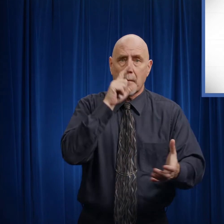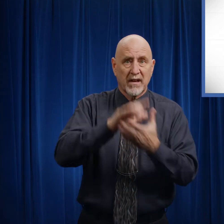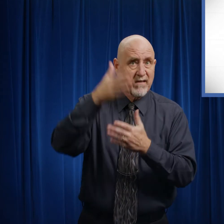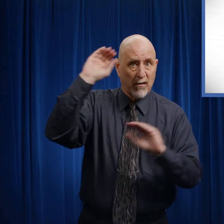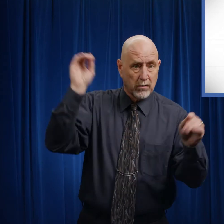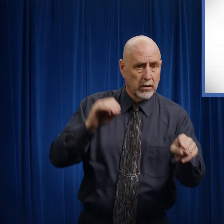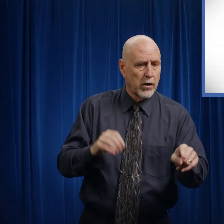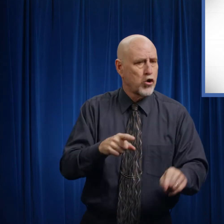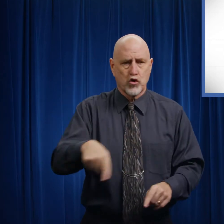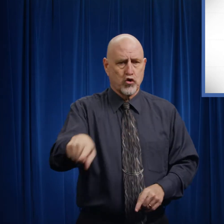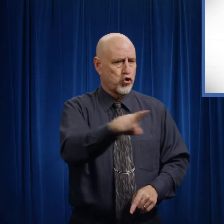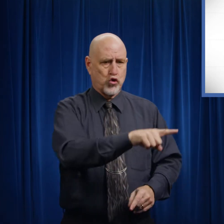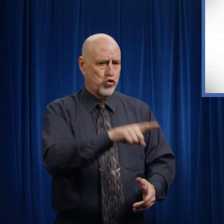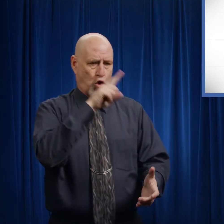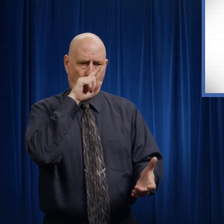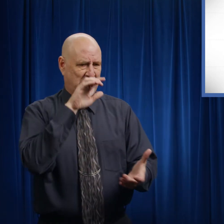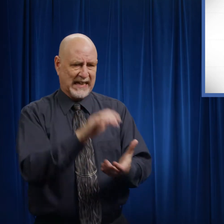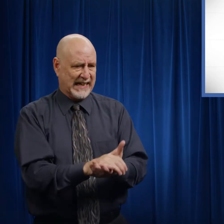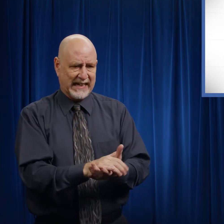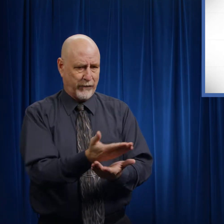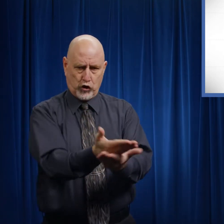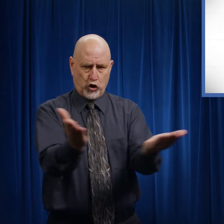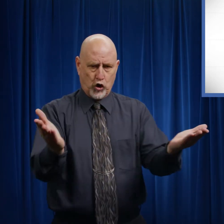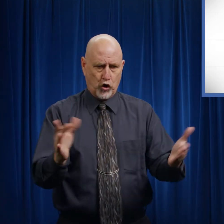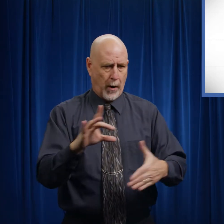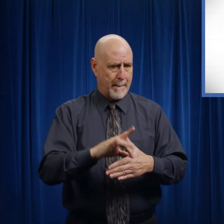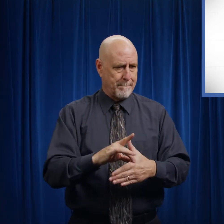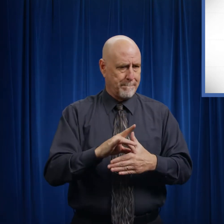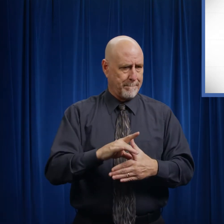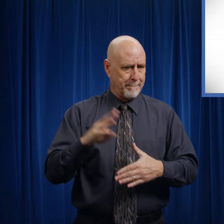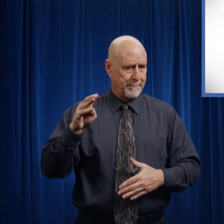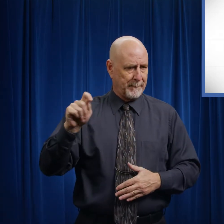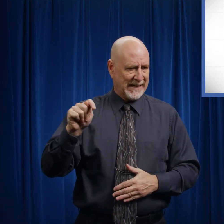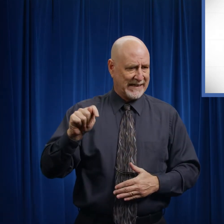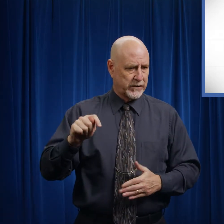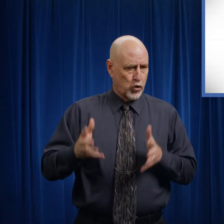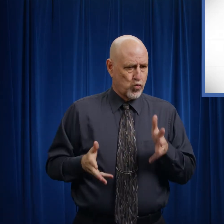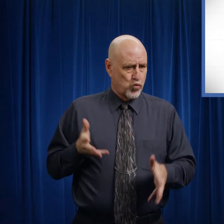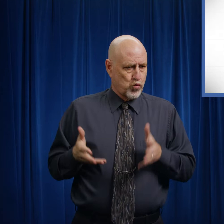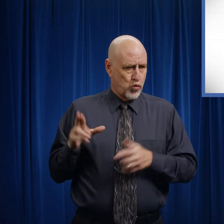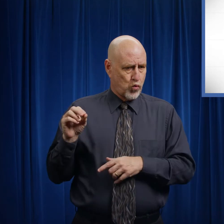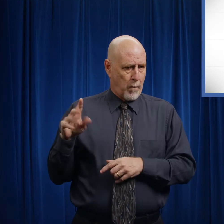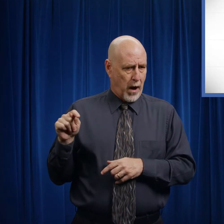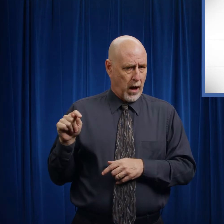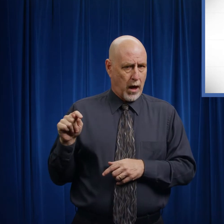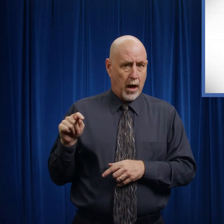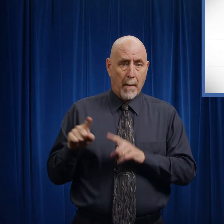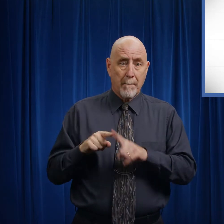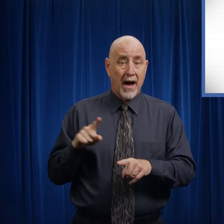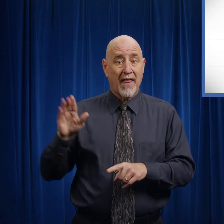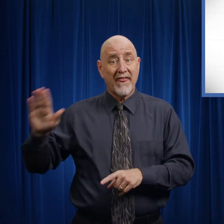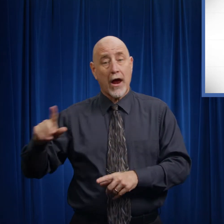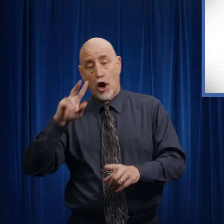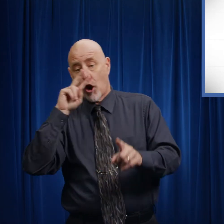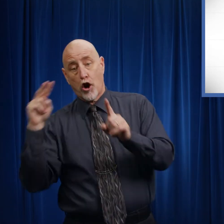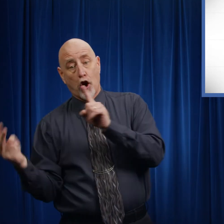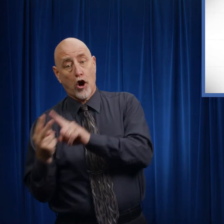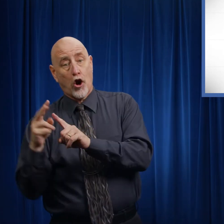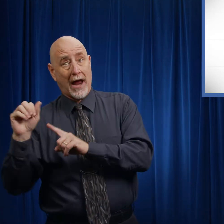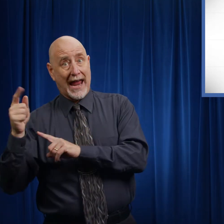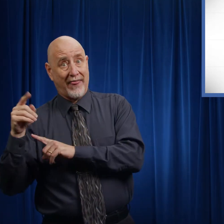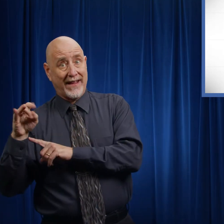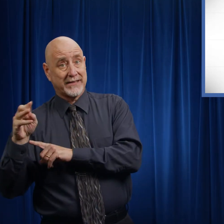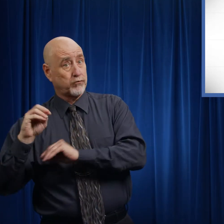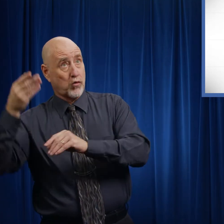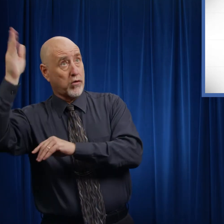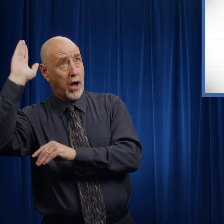atheistic audience, you don't believe that you are a meat robot, but the implication of